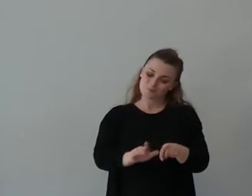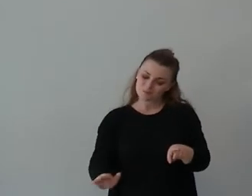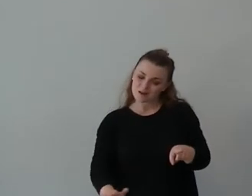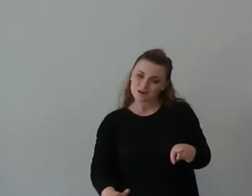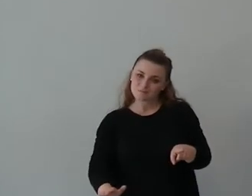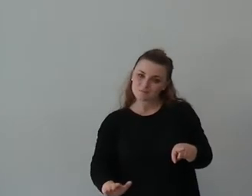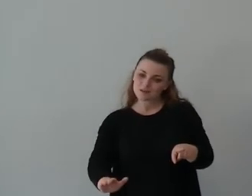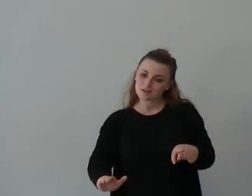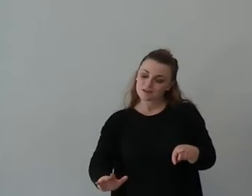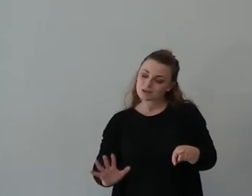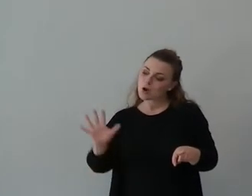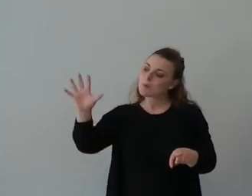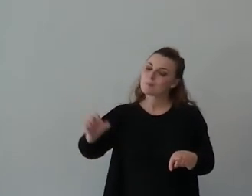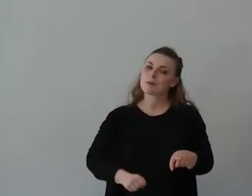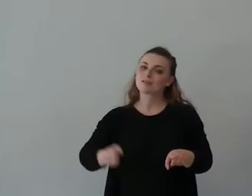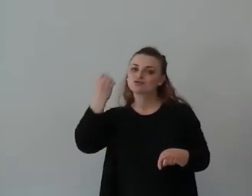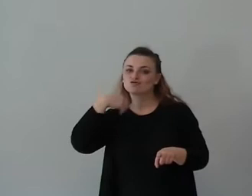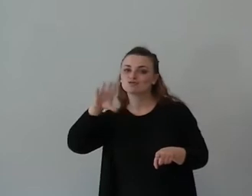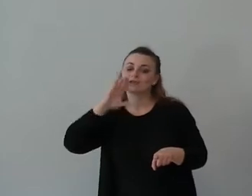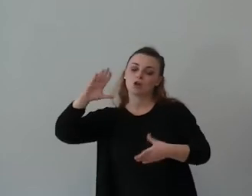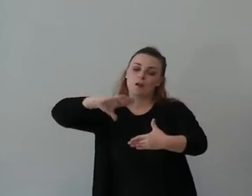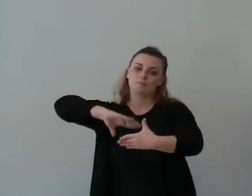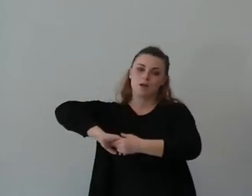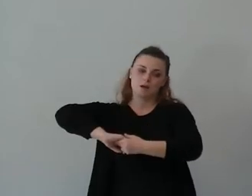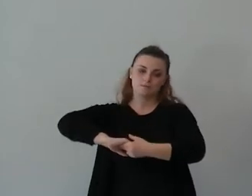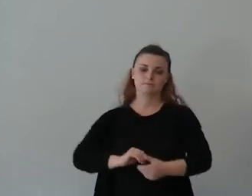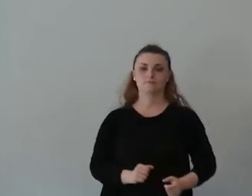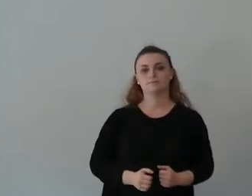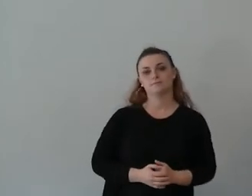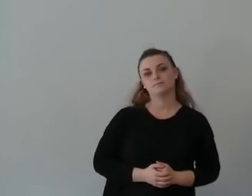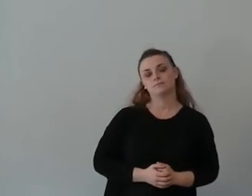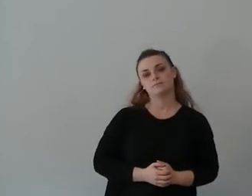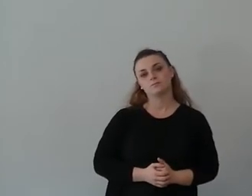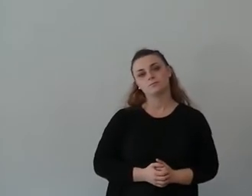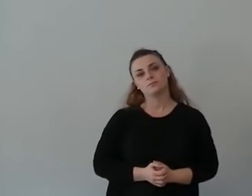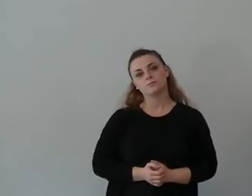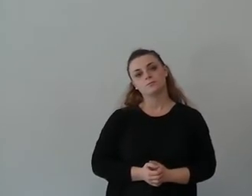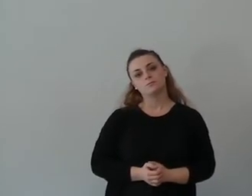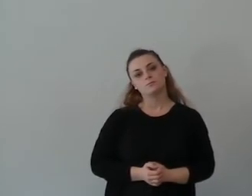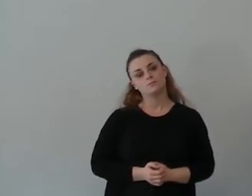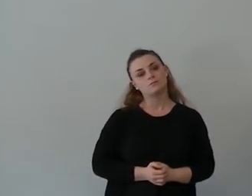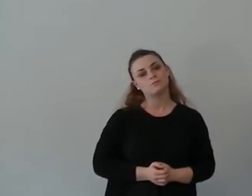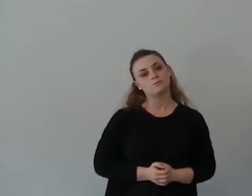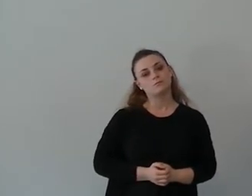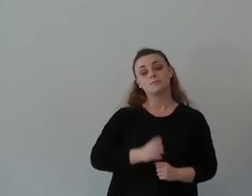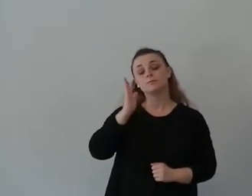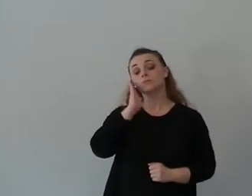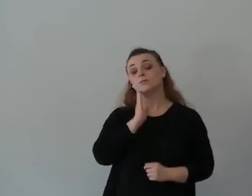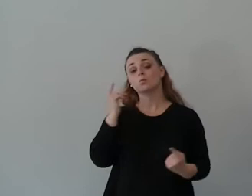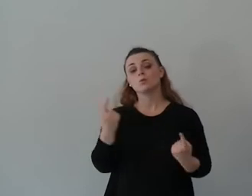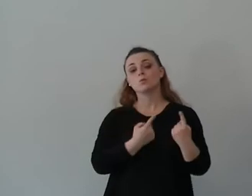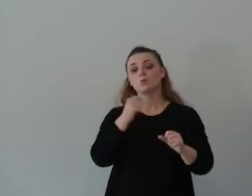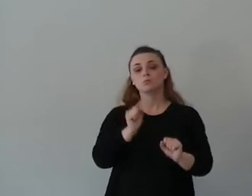del genitore. Simone is going to read for us from Jeremiah 29. Qualcuno lo leggerà da